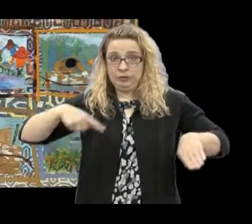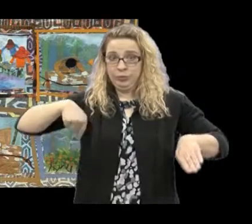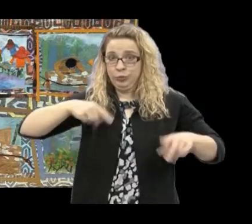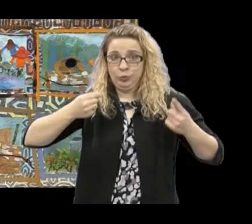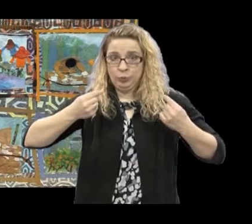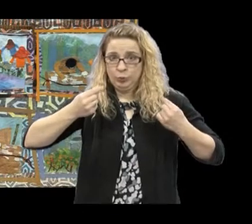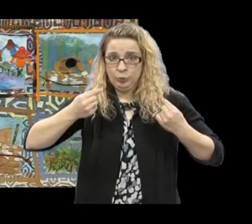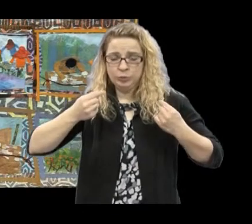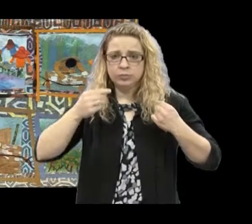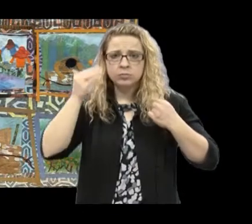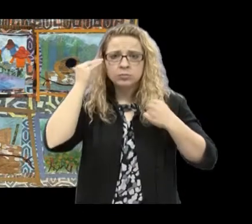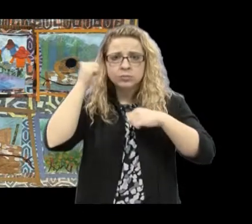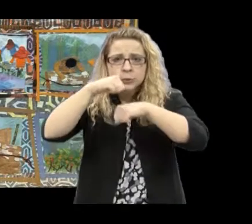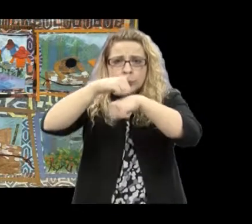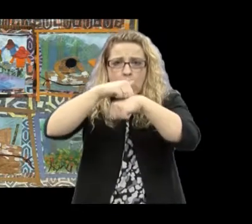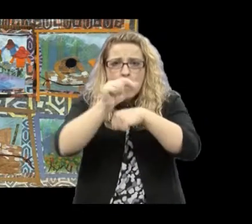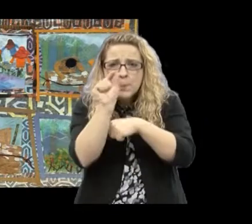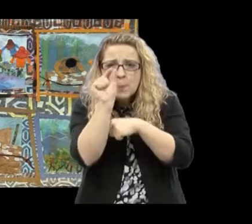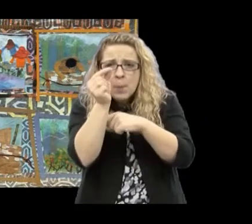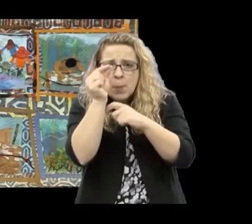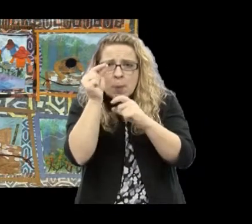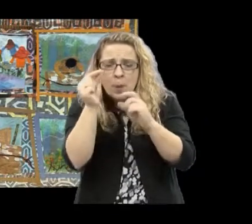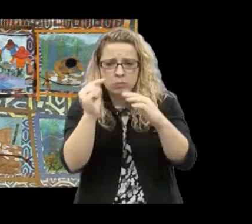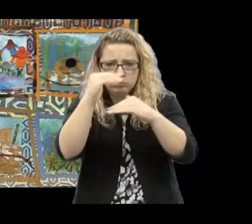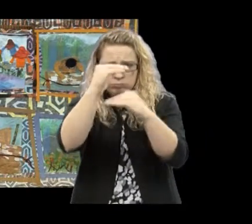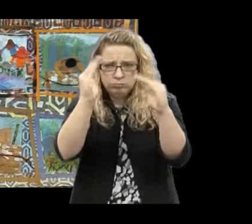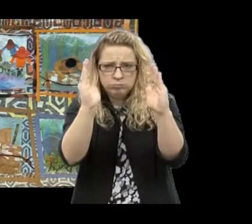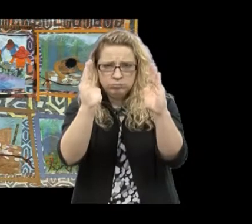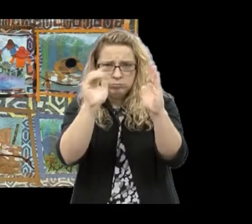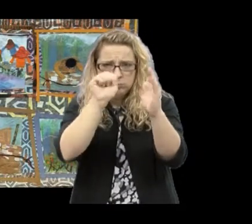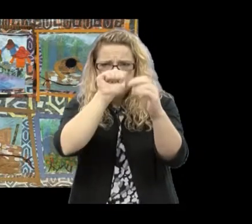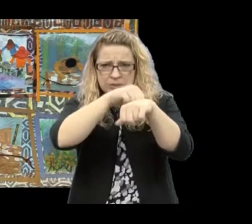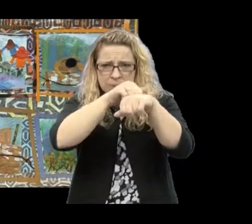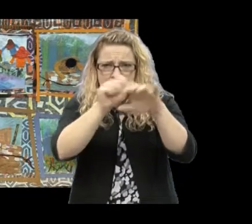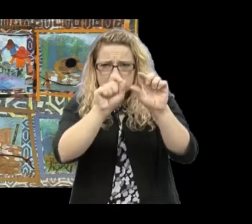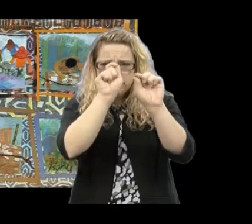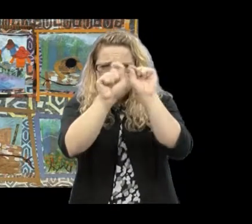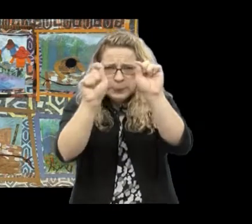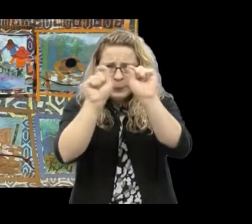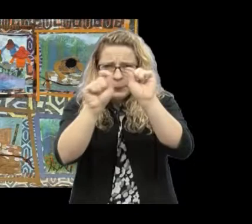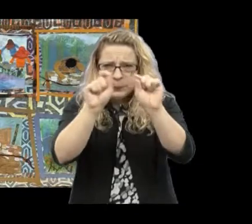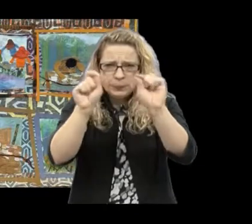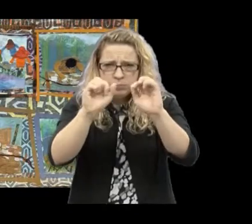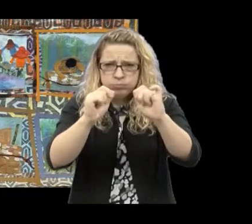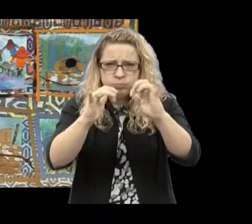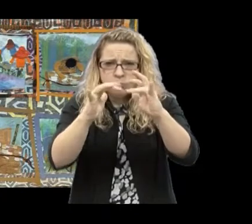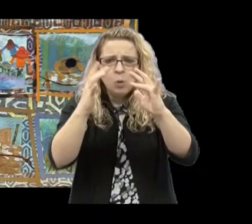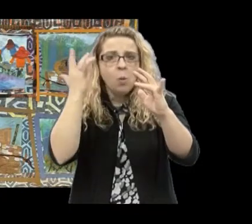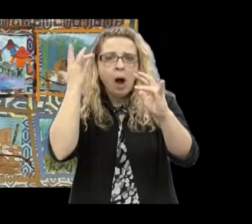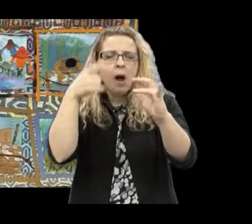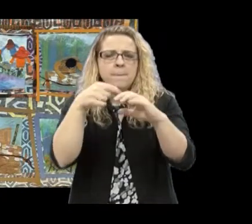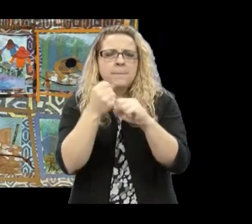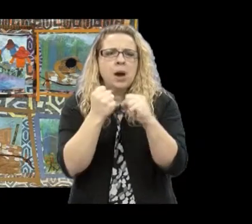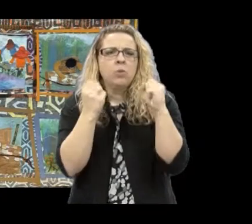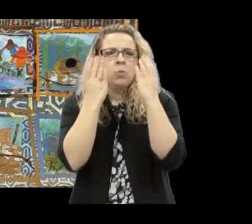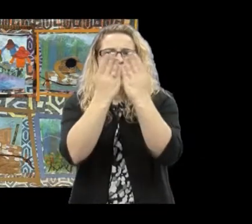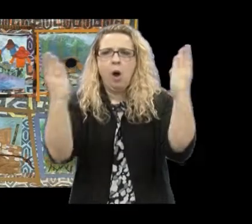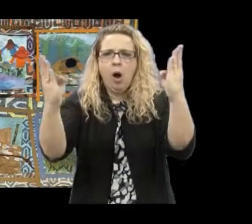The men began to lay the stones for our classroom walls. With our small fingers, we wedged